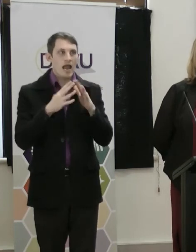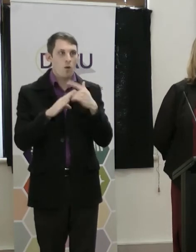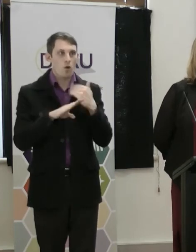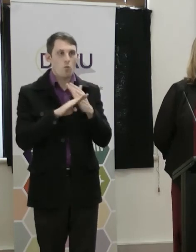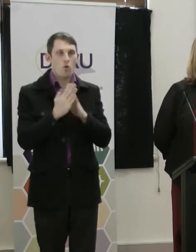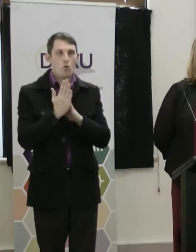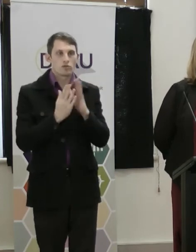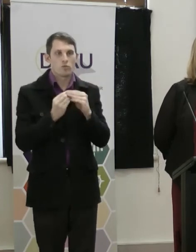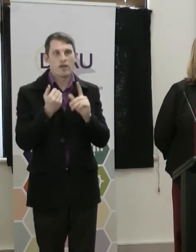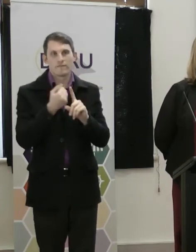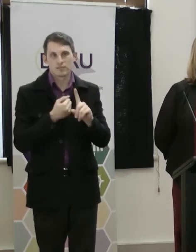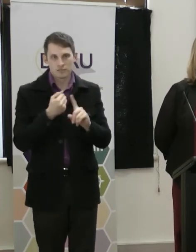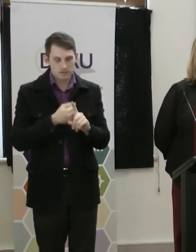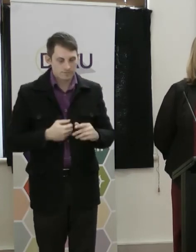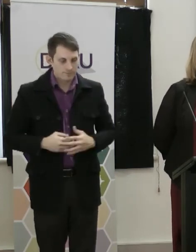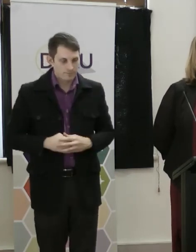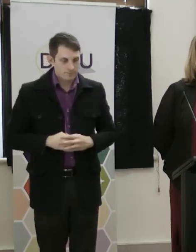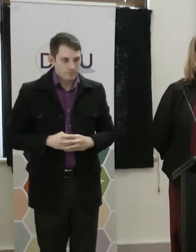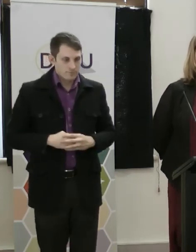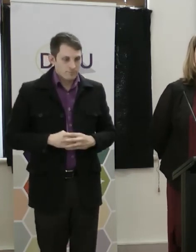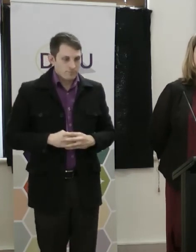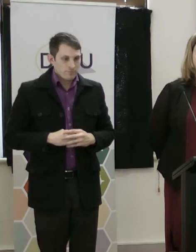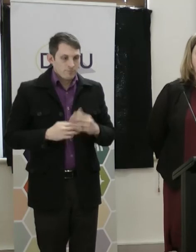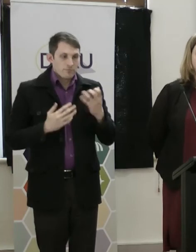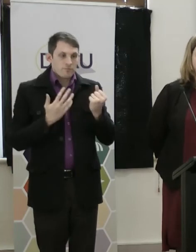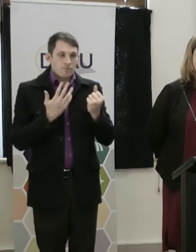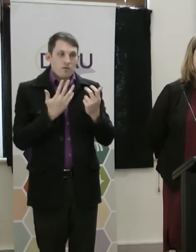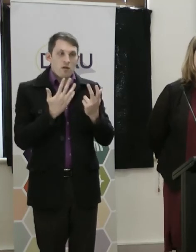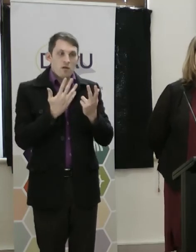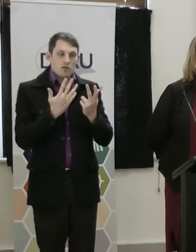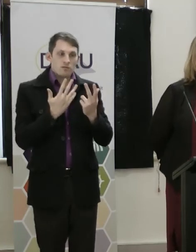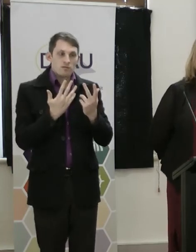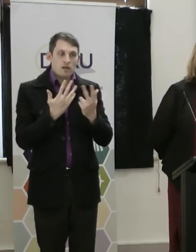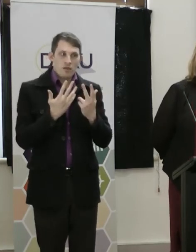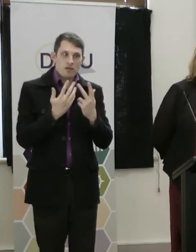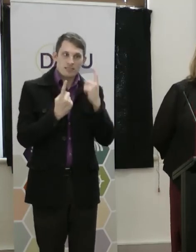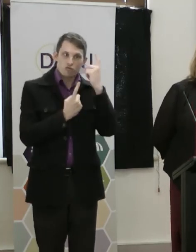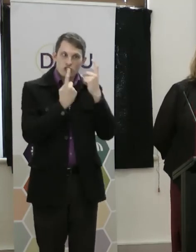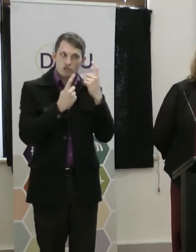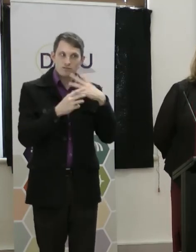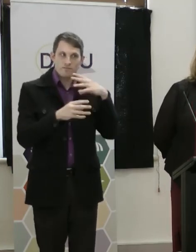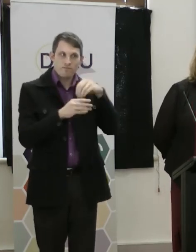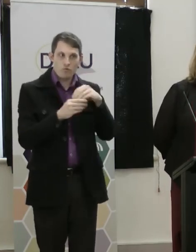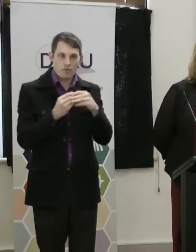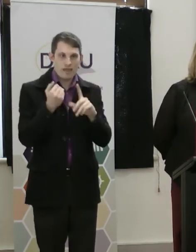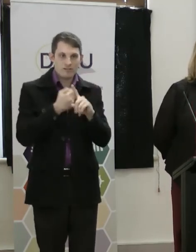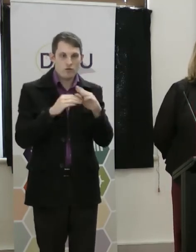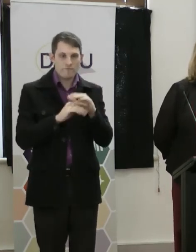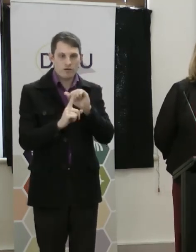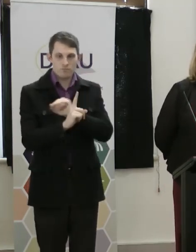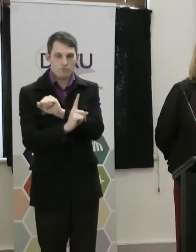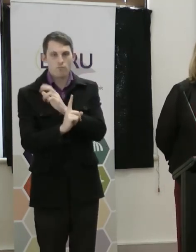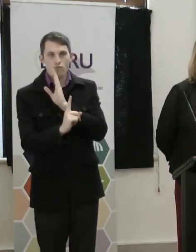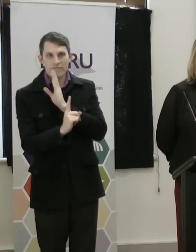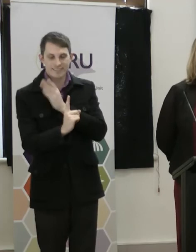advocates. There are a number of considerations that we need to take when we deal with advocates in terms of privacy. So